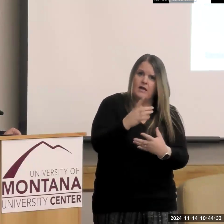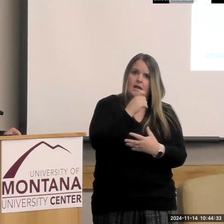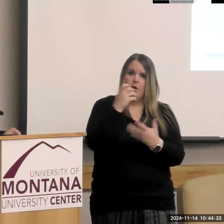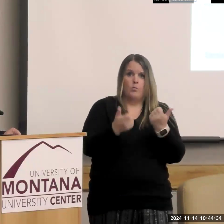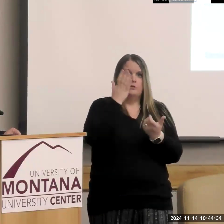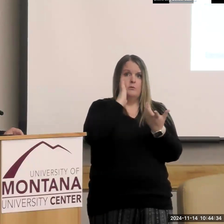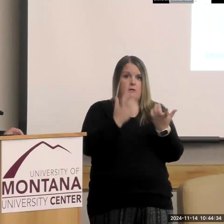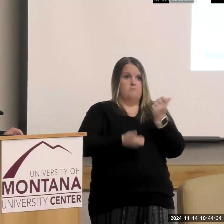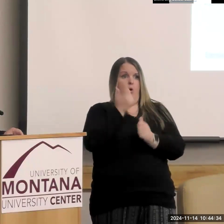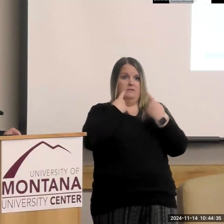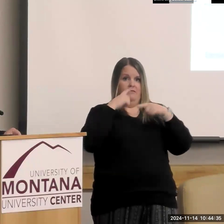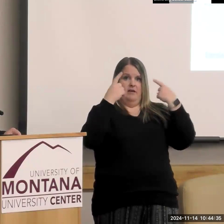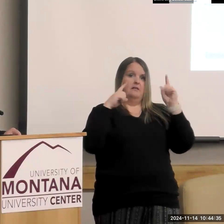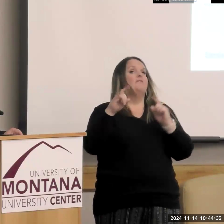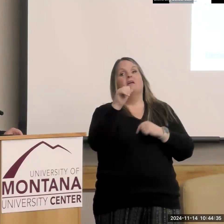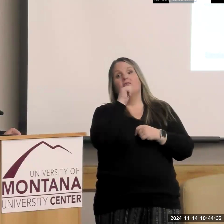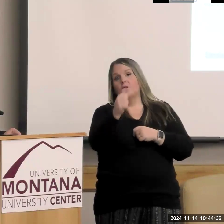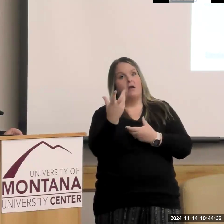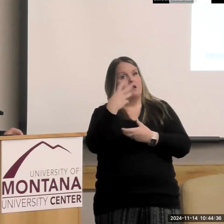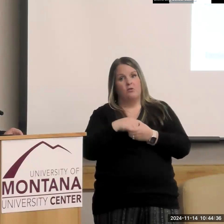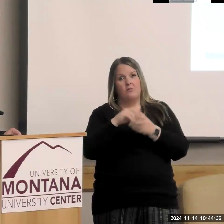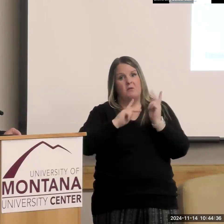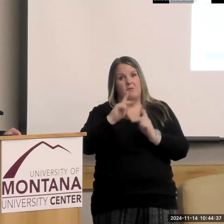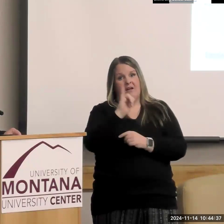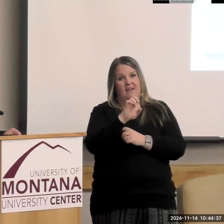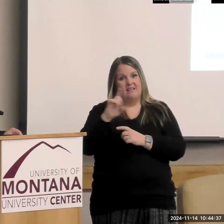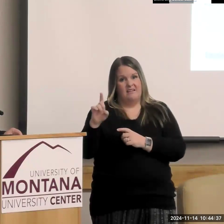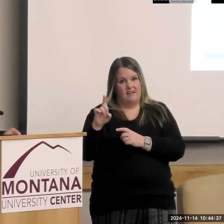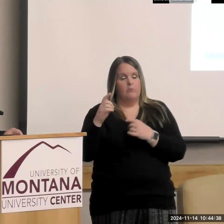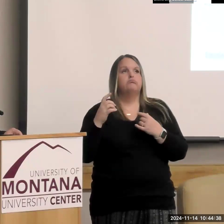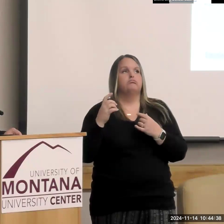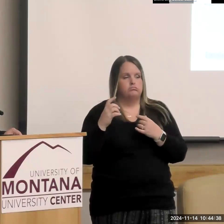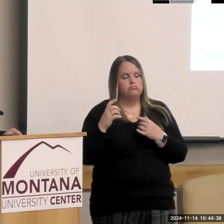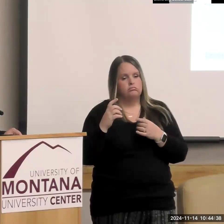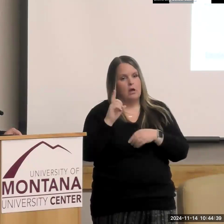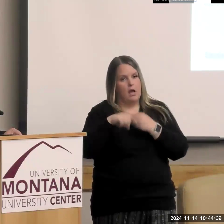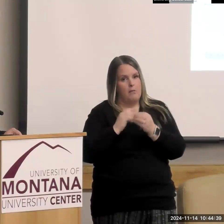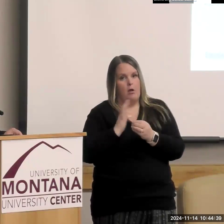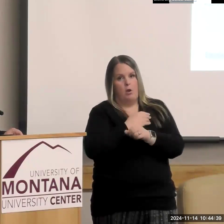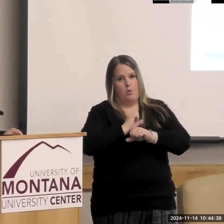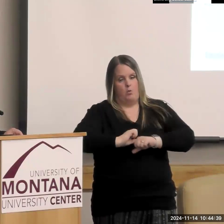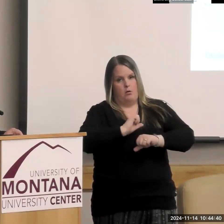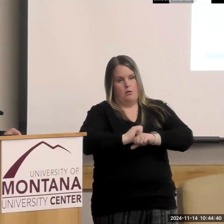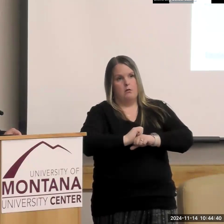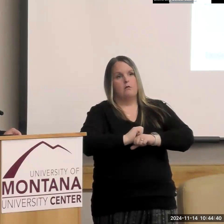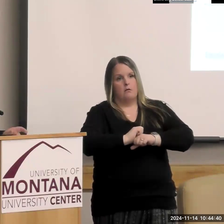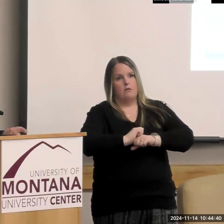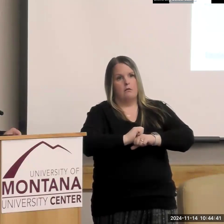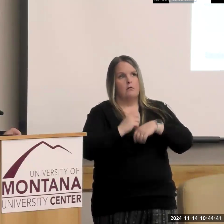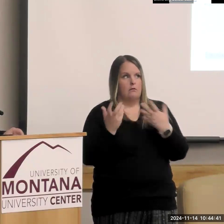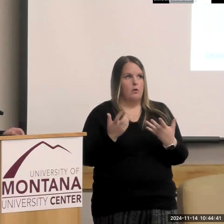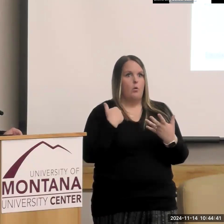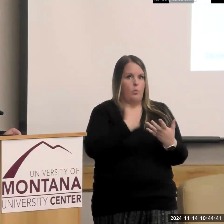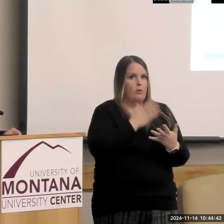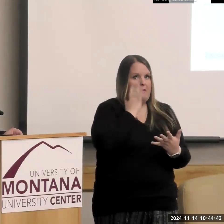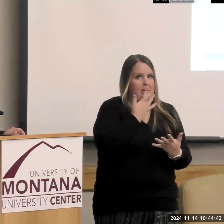with IDD on the front end, on the development, on the conversation about the work we're doing, we'll be